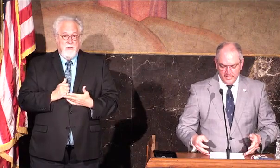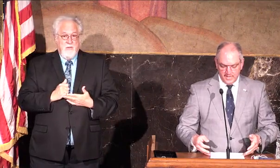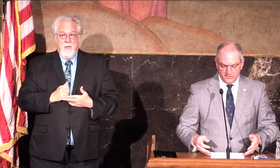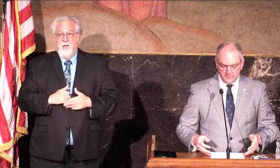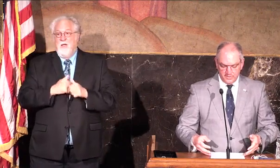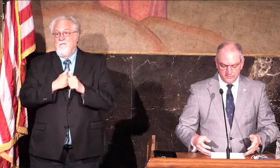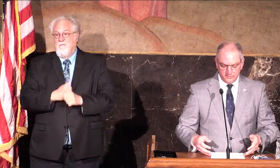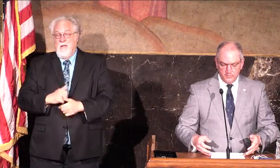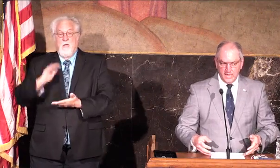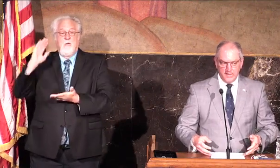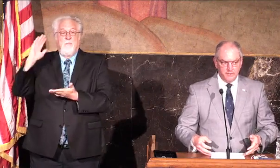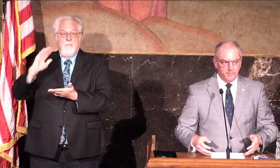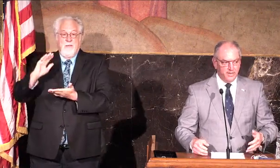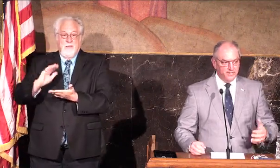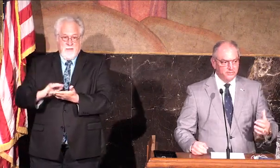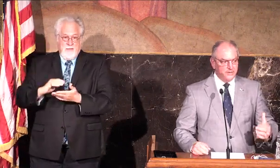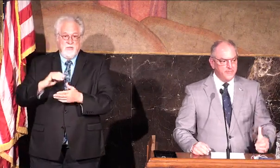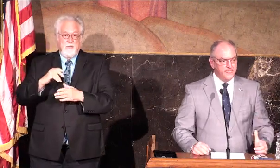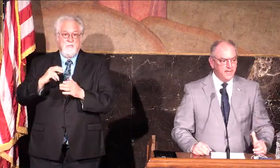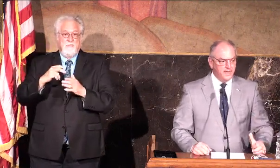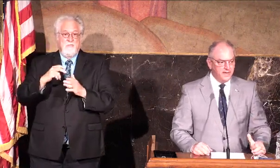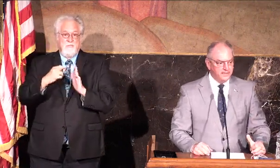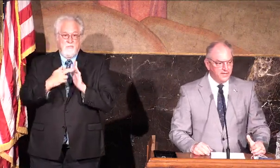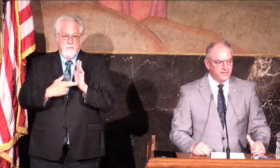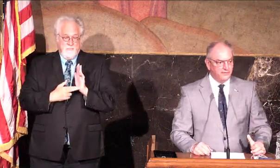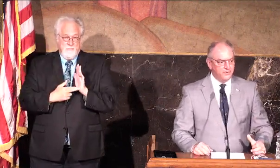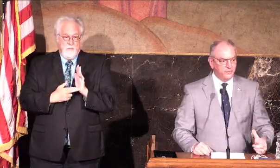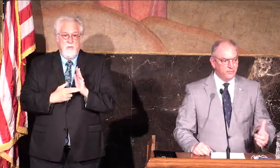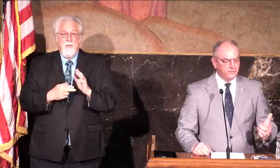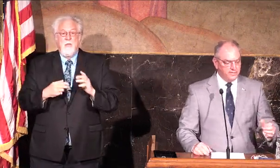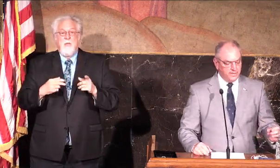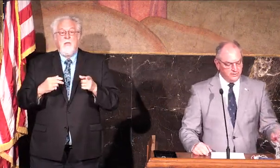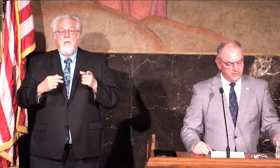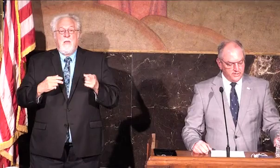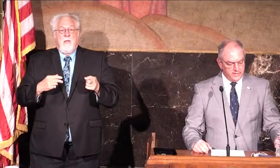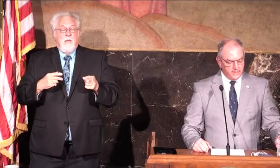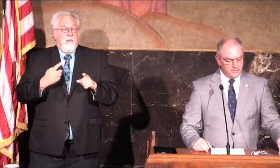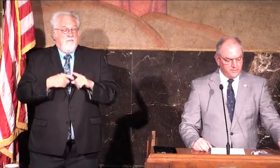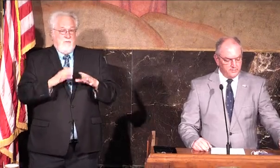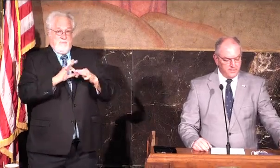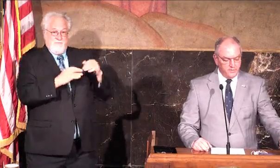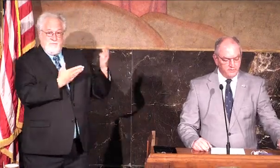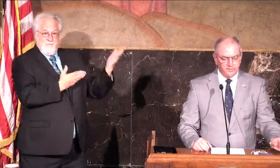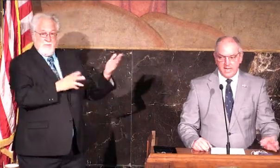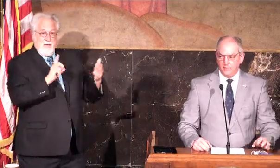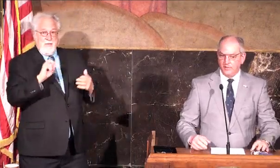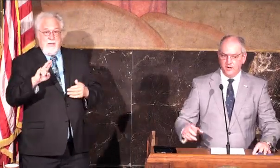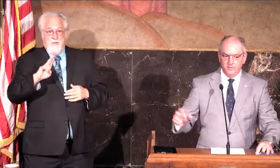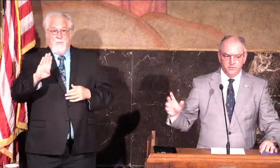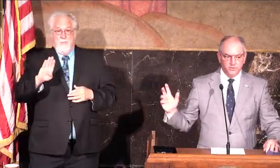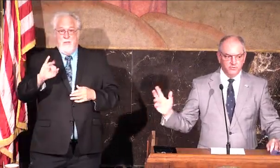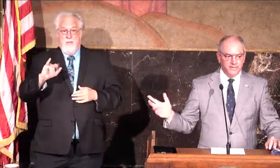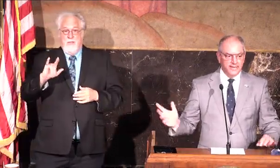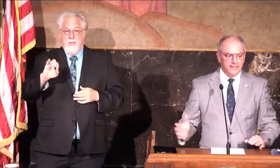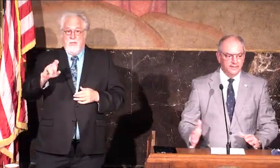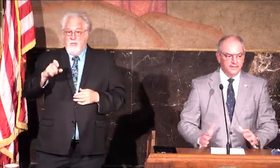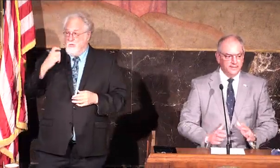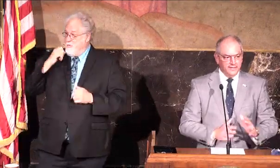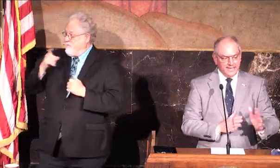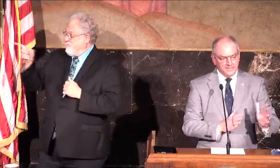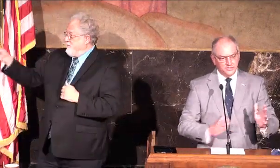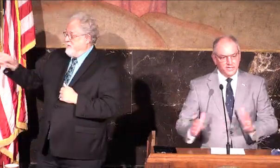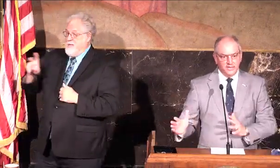follow the mitigation measures that we have in place. And I think that from the presentation that Dr. B just had with our most recent